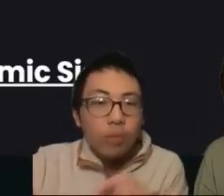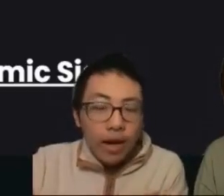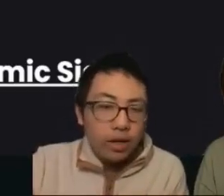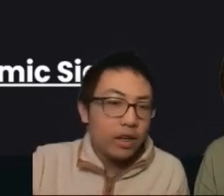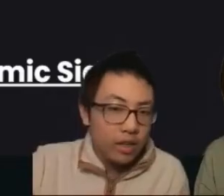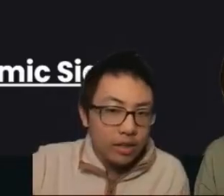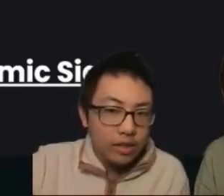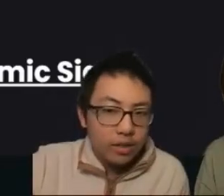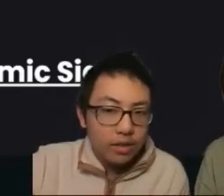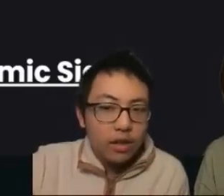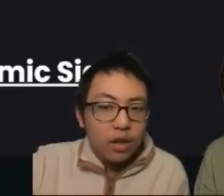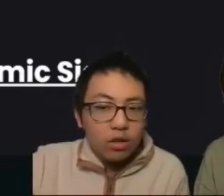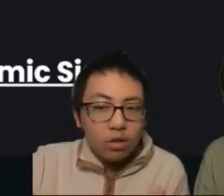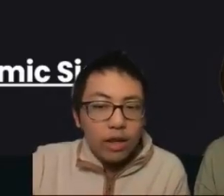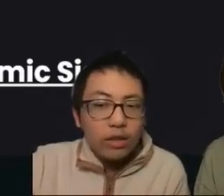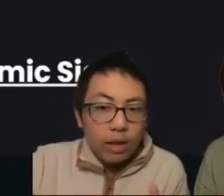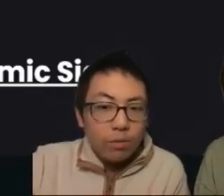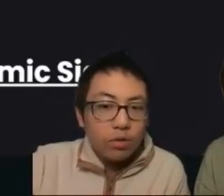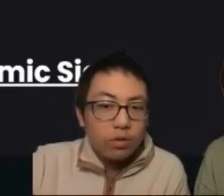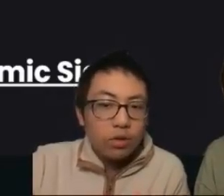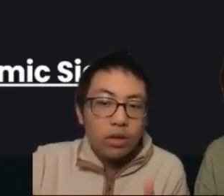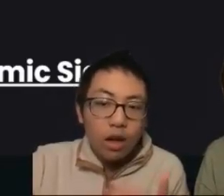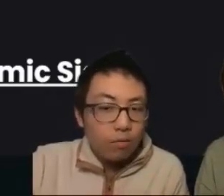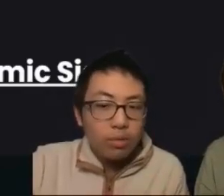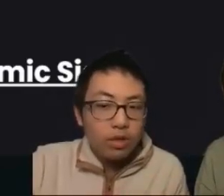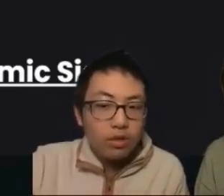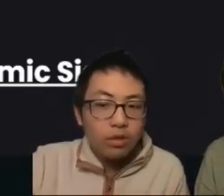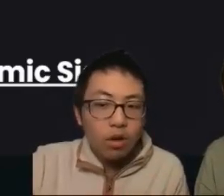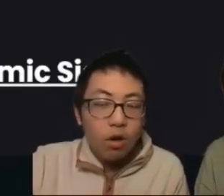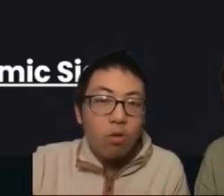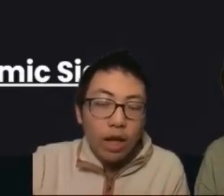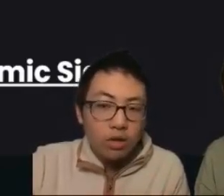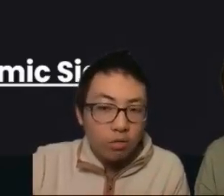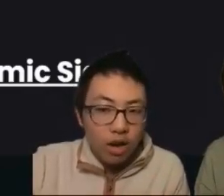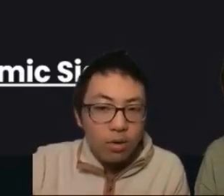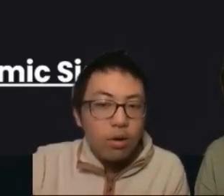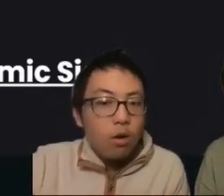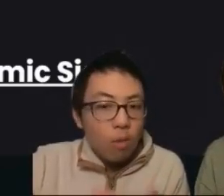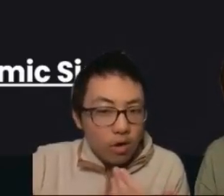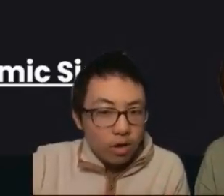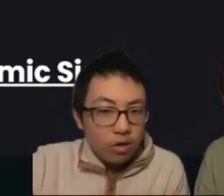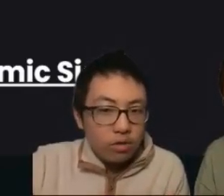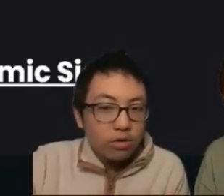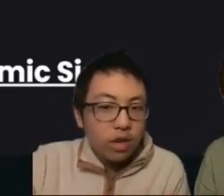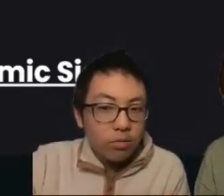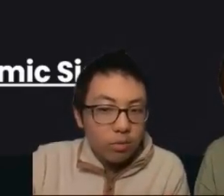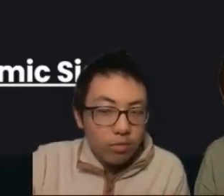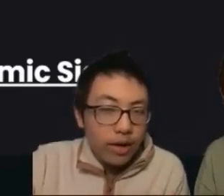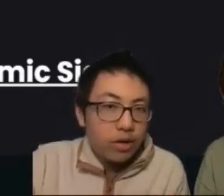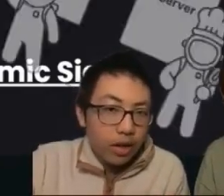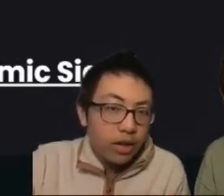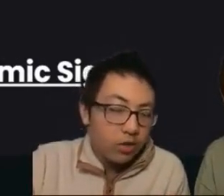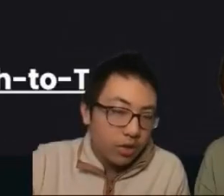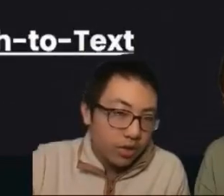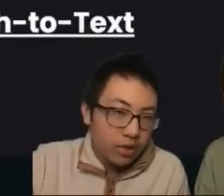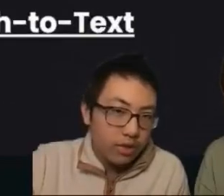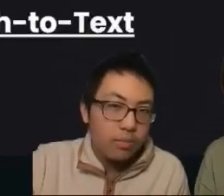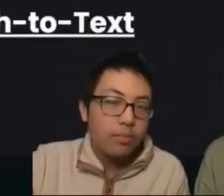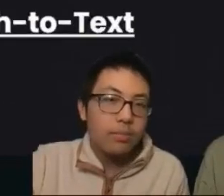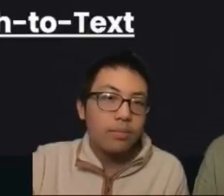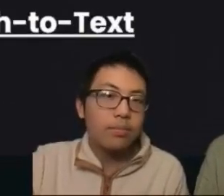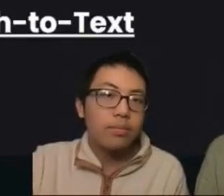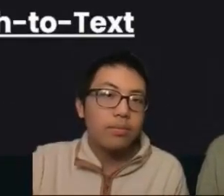into regular English sentences so that deaf users can comfortably use their own ASL grammar while hearing users can read regular English